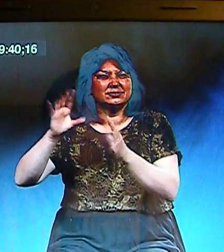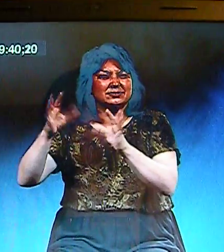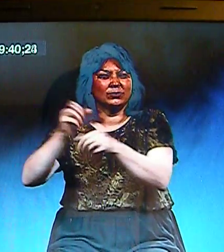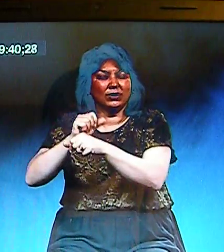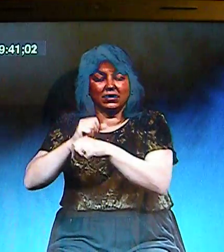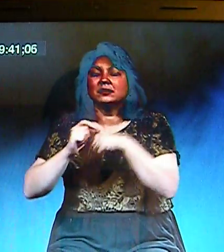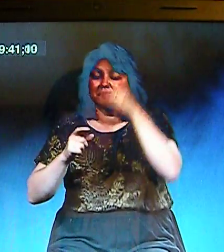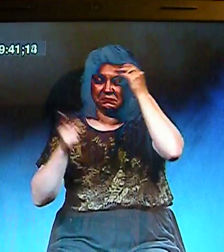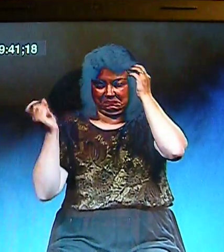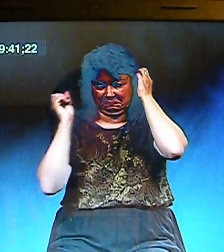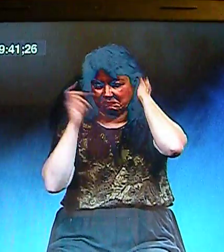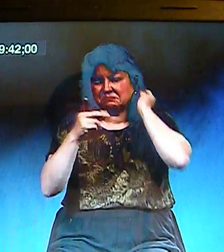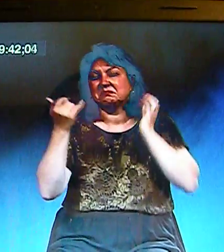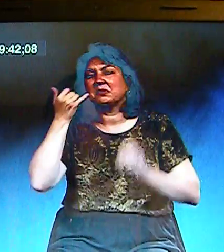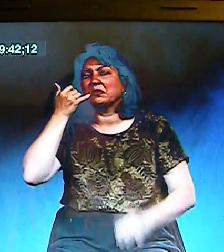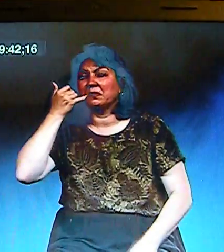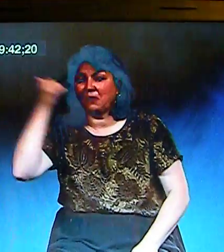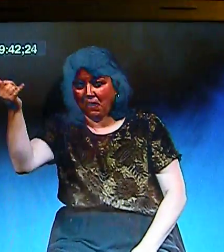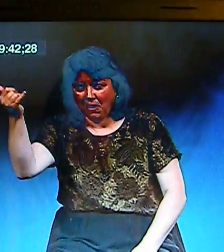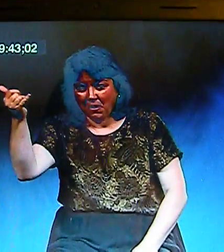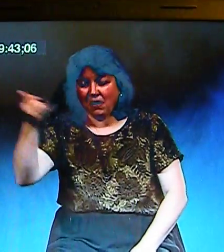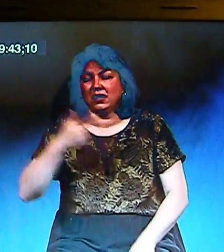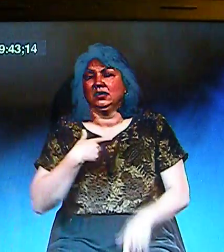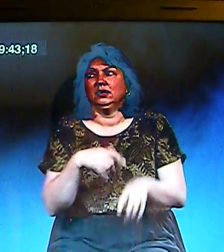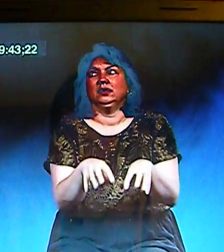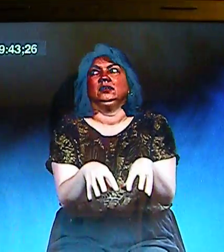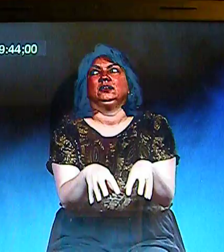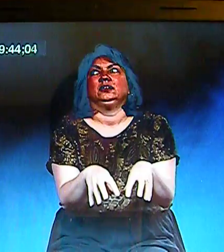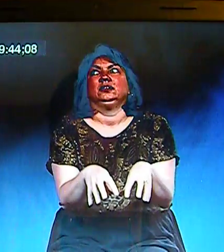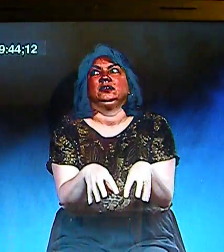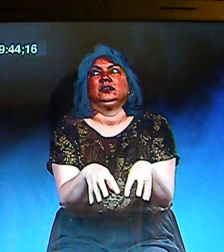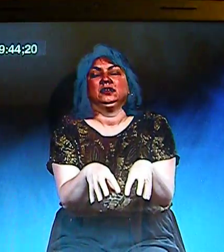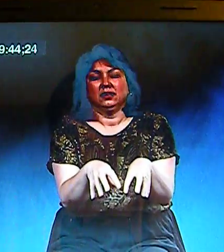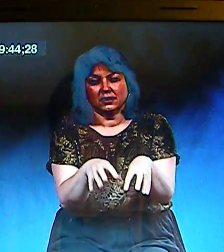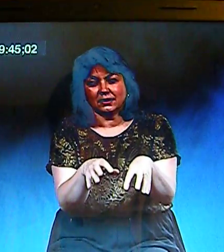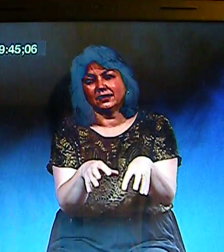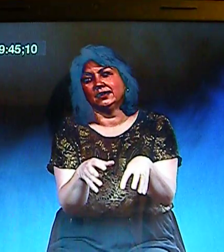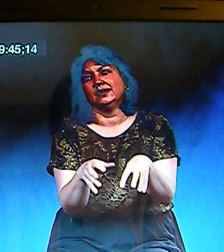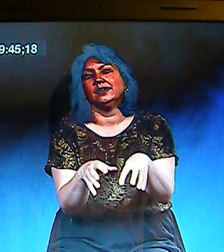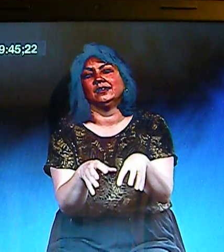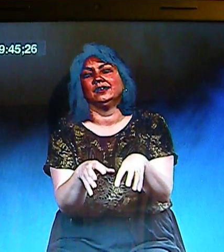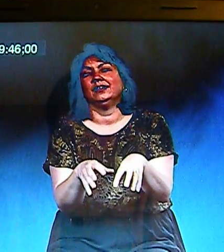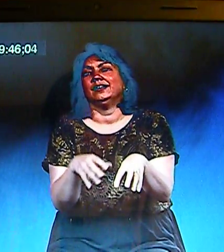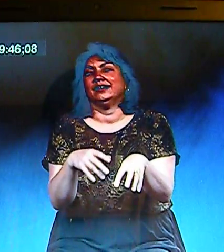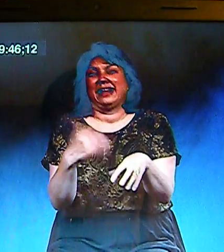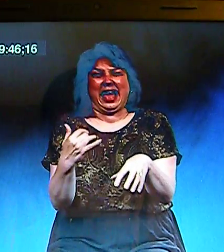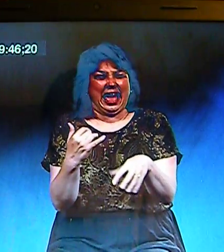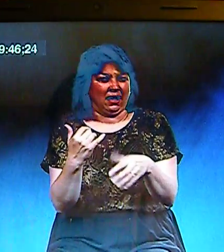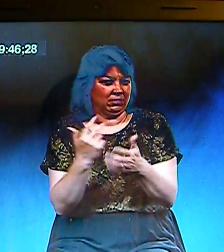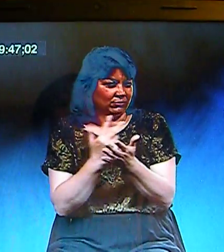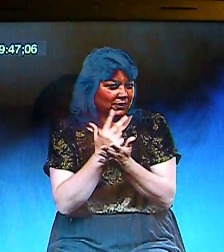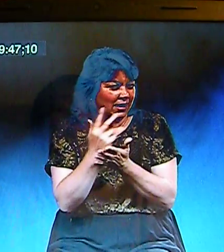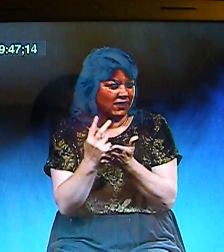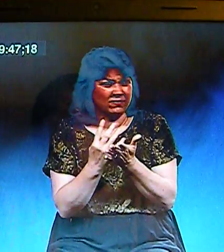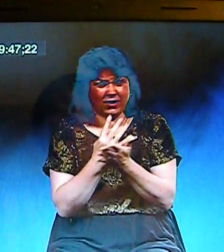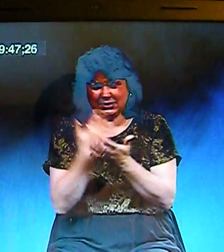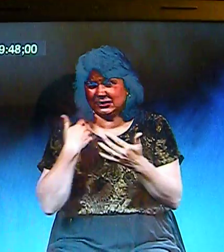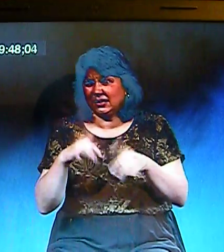and they could help us. So I said, okay. So they're on the phone talking to the